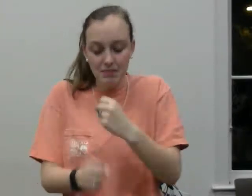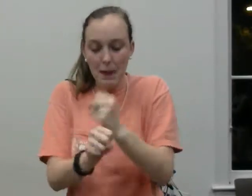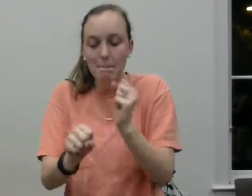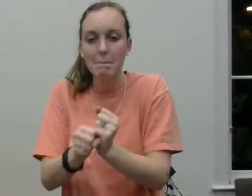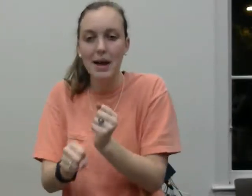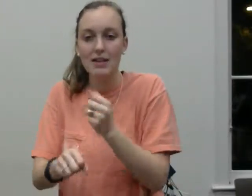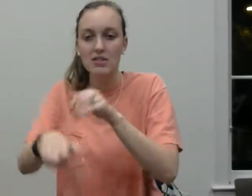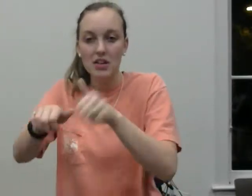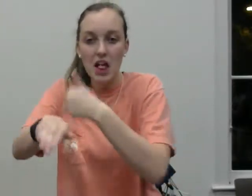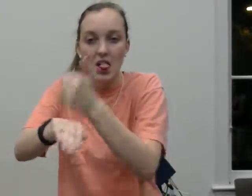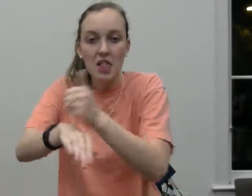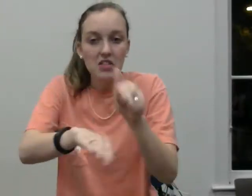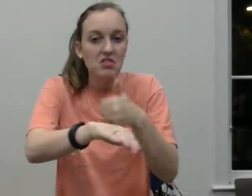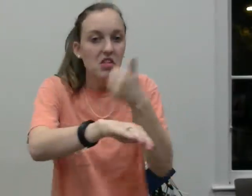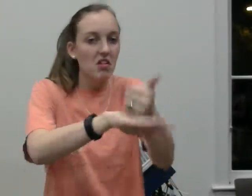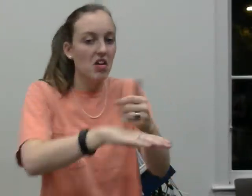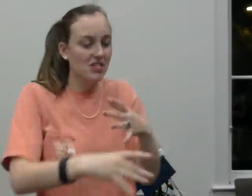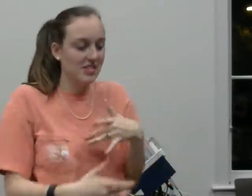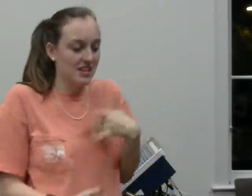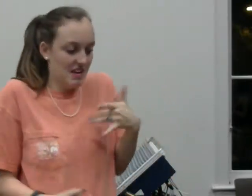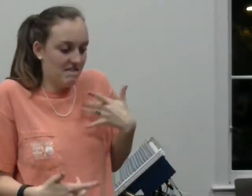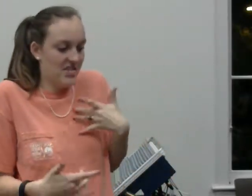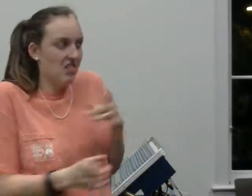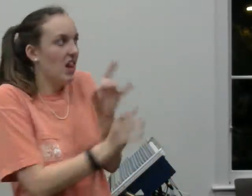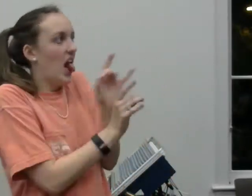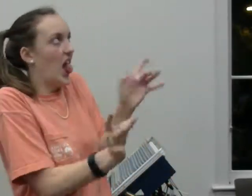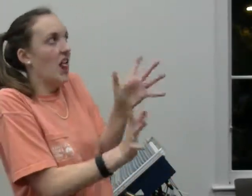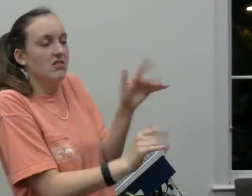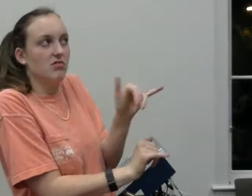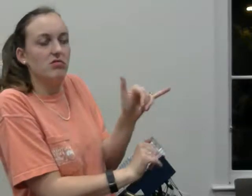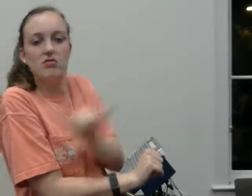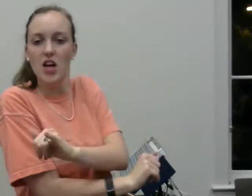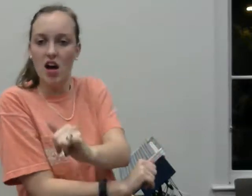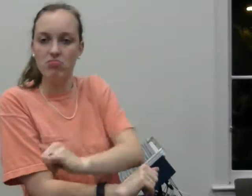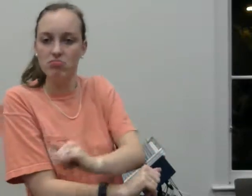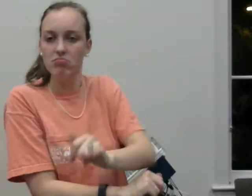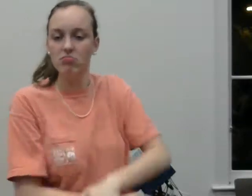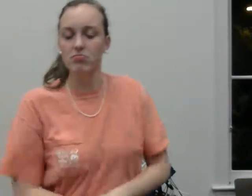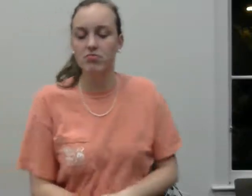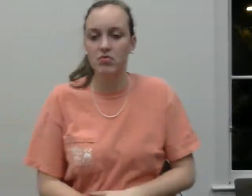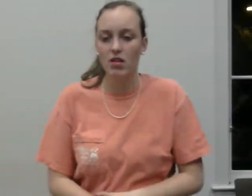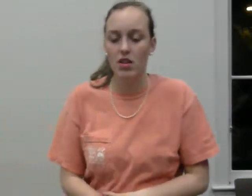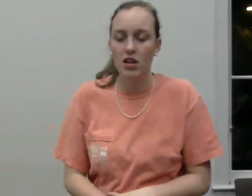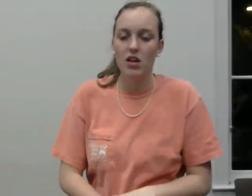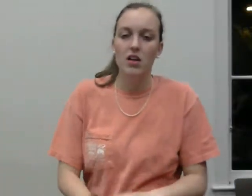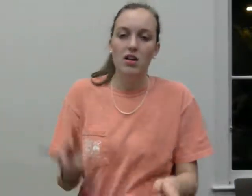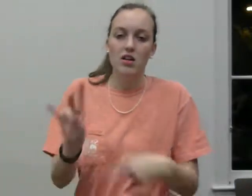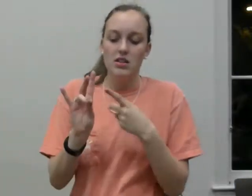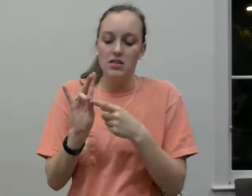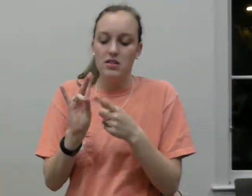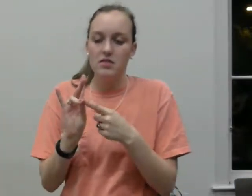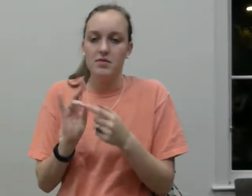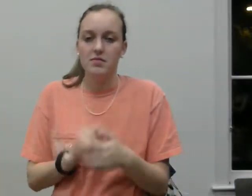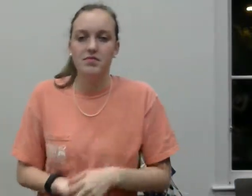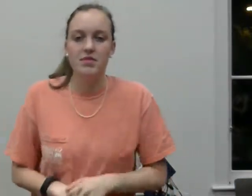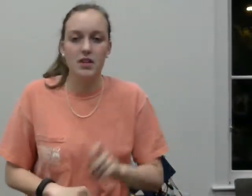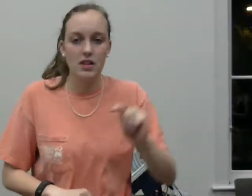Liberty did this to kind of promote their feelings against the British. Number 7, Townshend Acts. Why did Parliament pass them? What were they? What happened after they